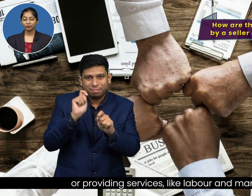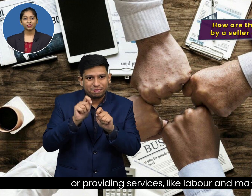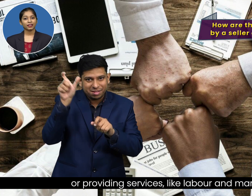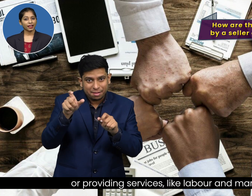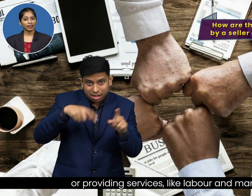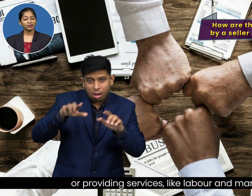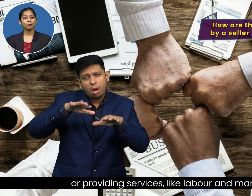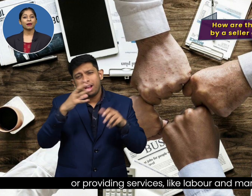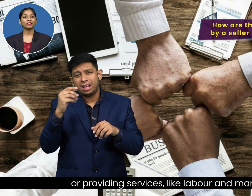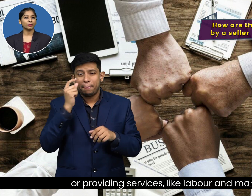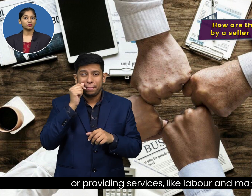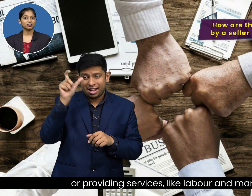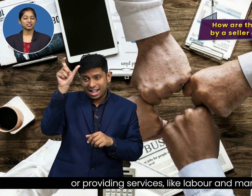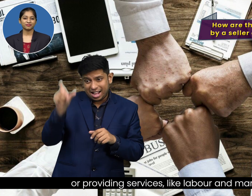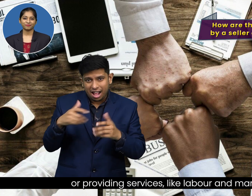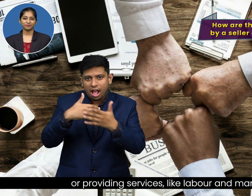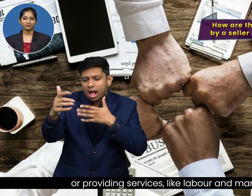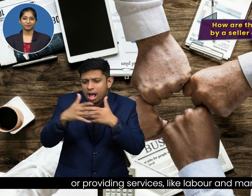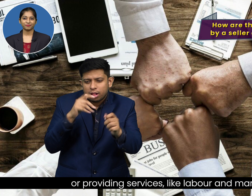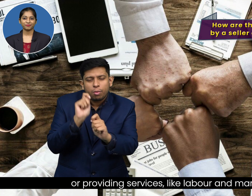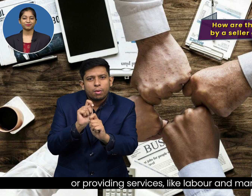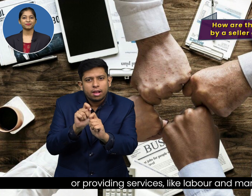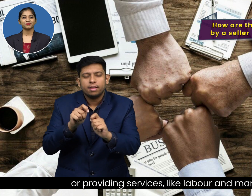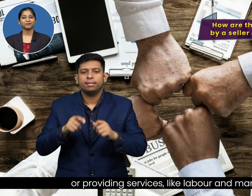labor and man-labors.